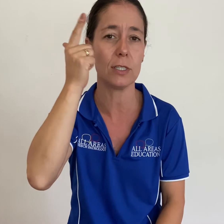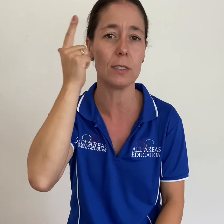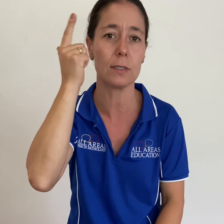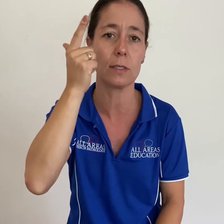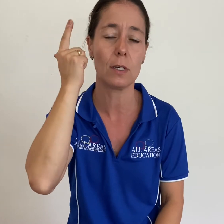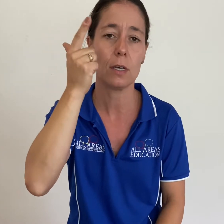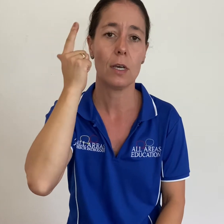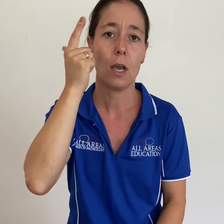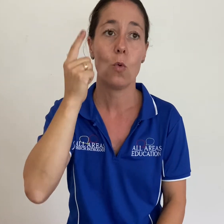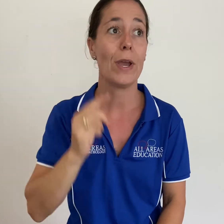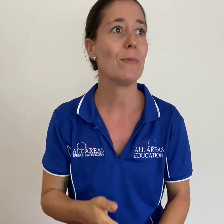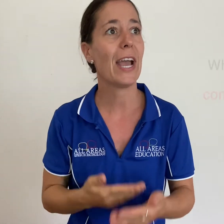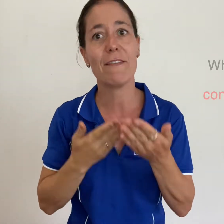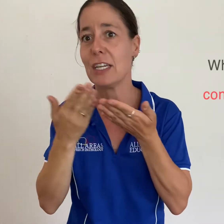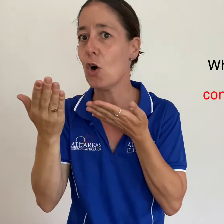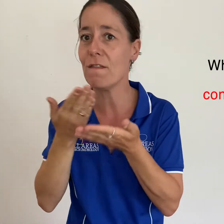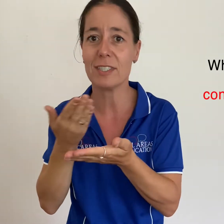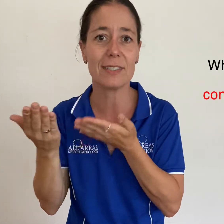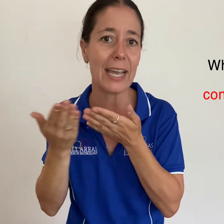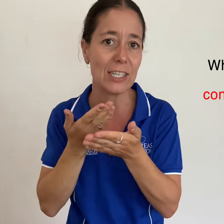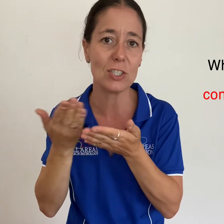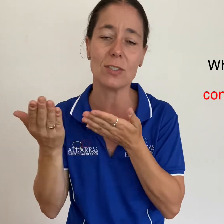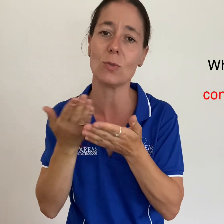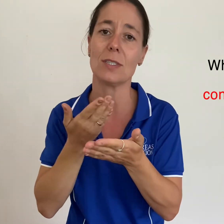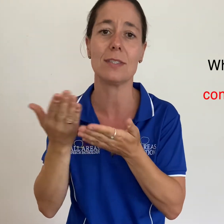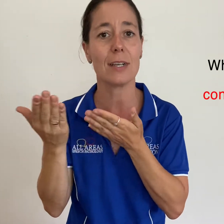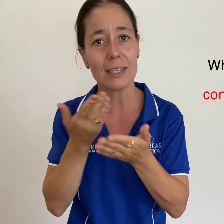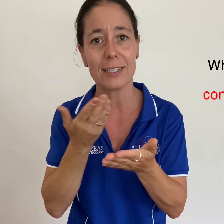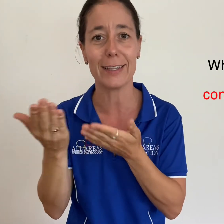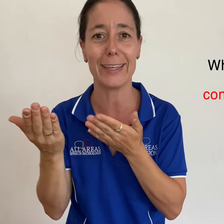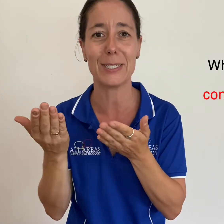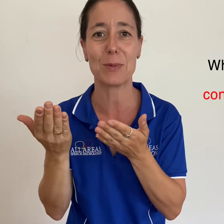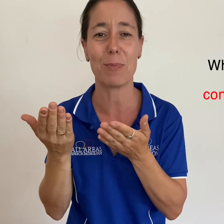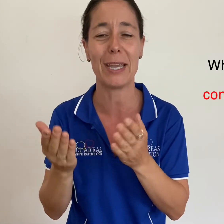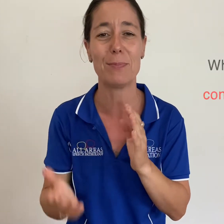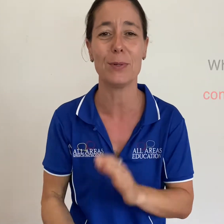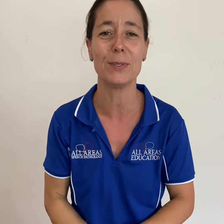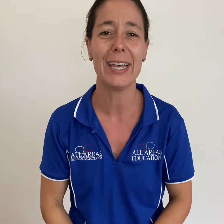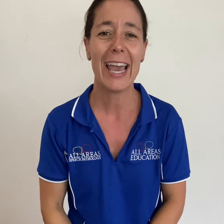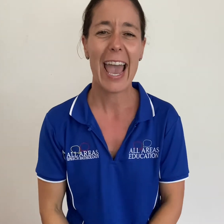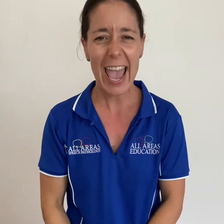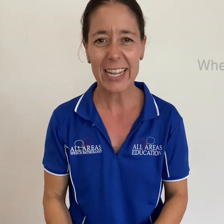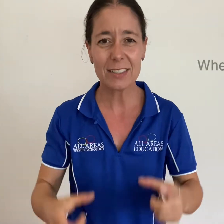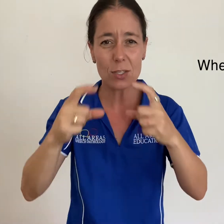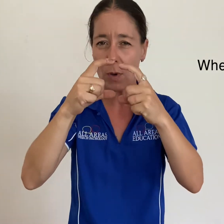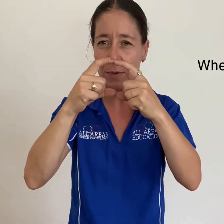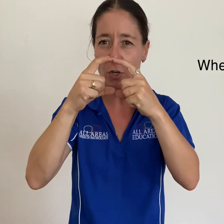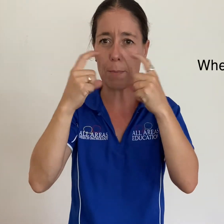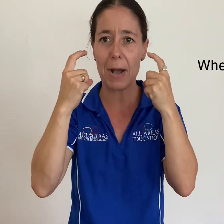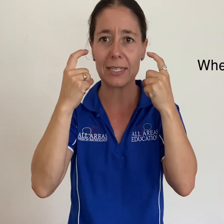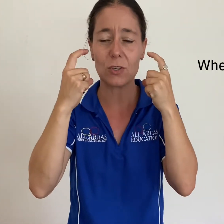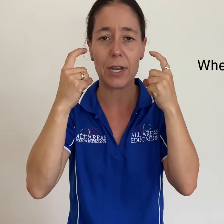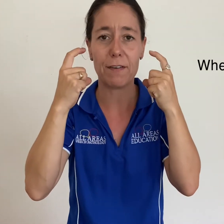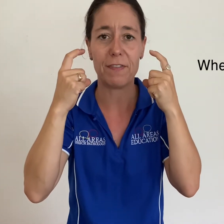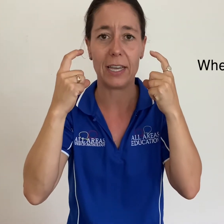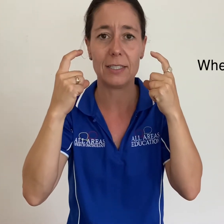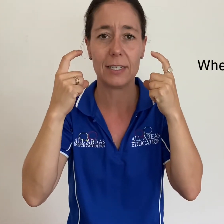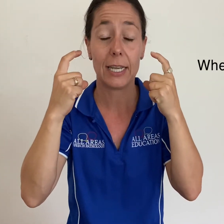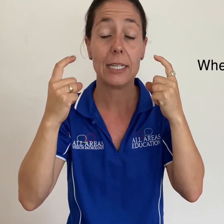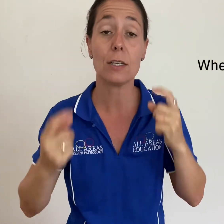teachers, when we're having conversations or discussing things with people, and when we've got a mask on our face, it's